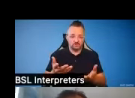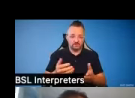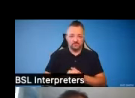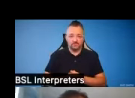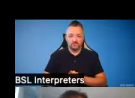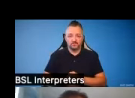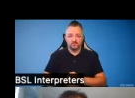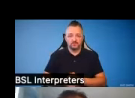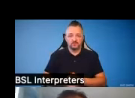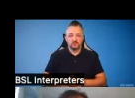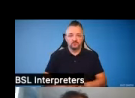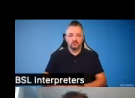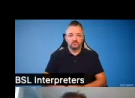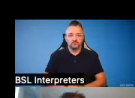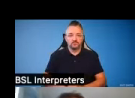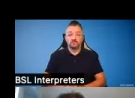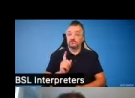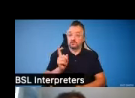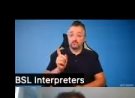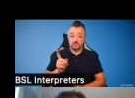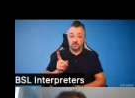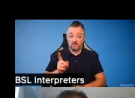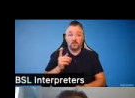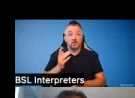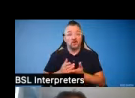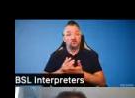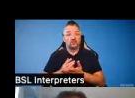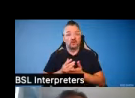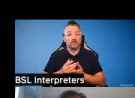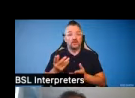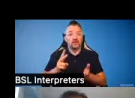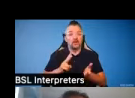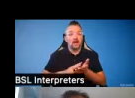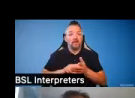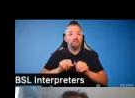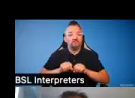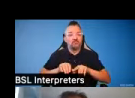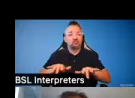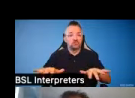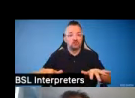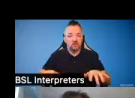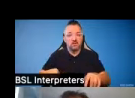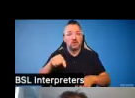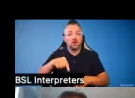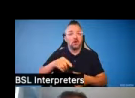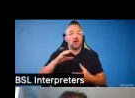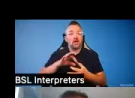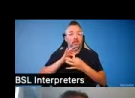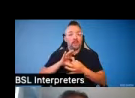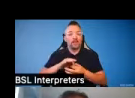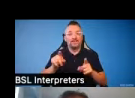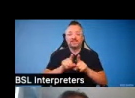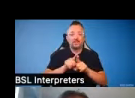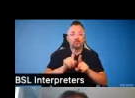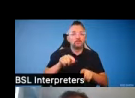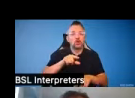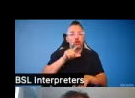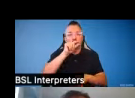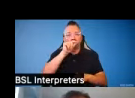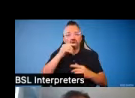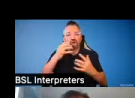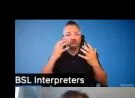slide. So what it is, it's a virus which is related. It's in the same group as chickenpox,